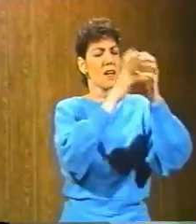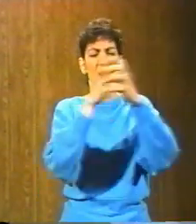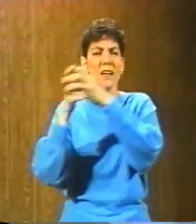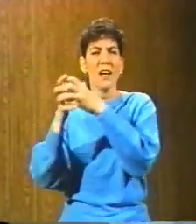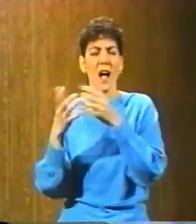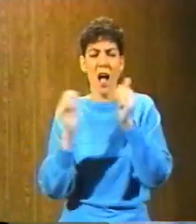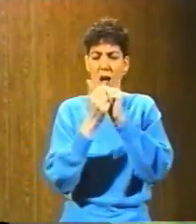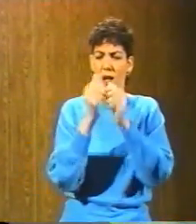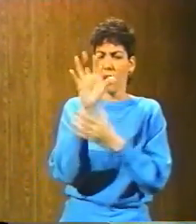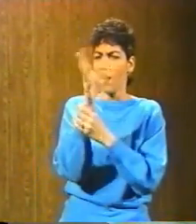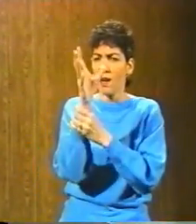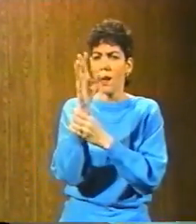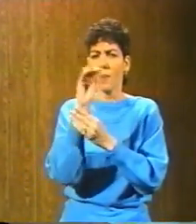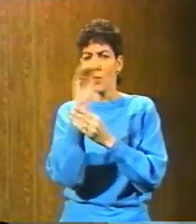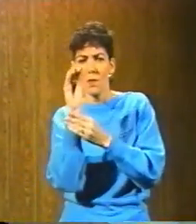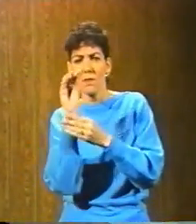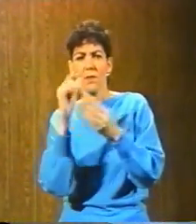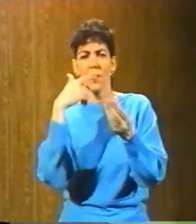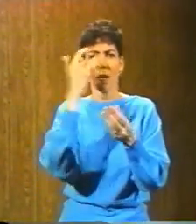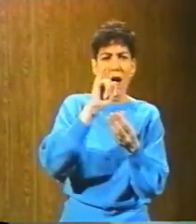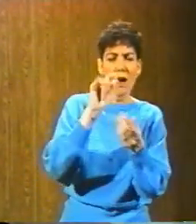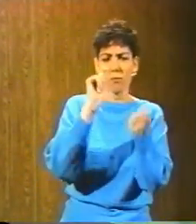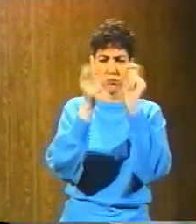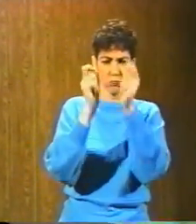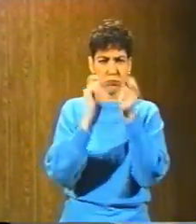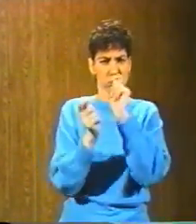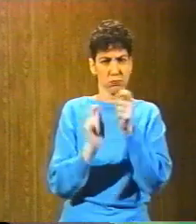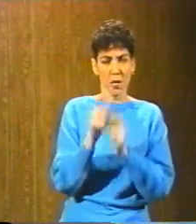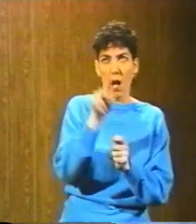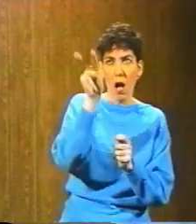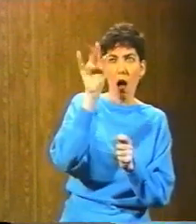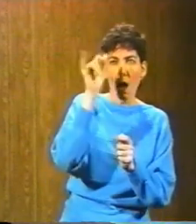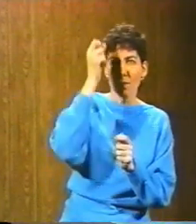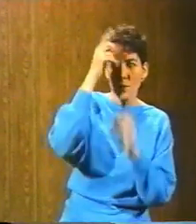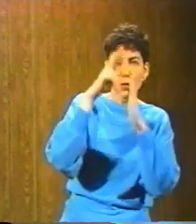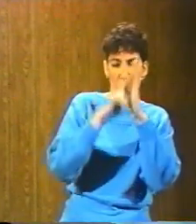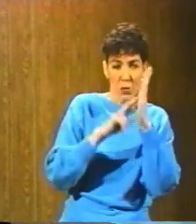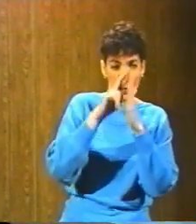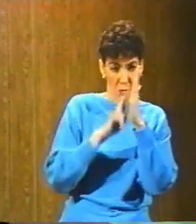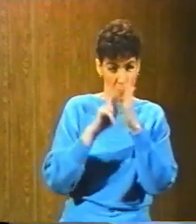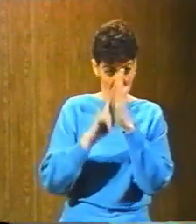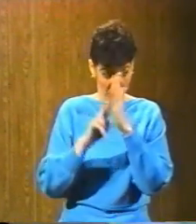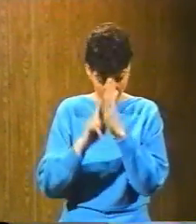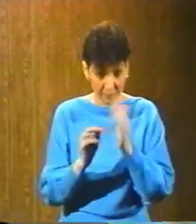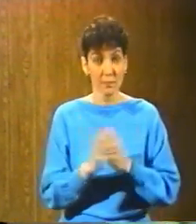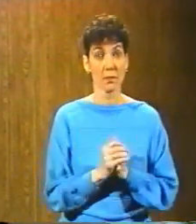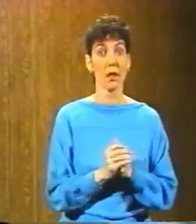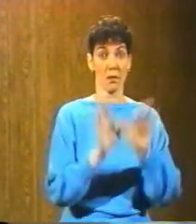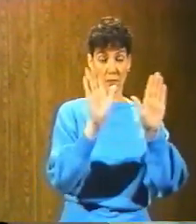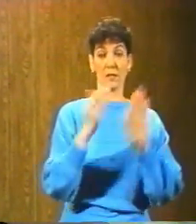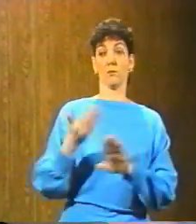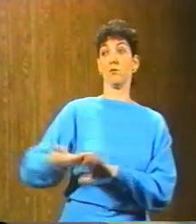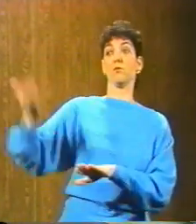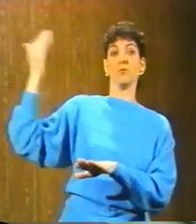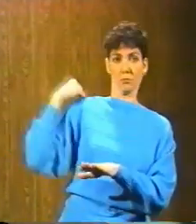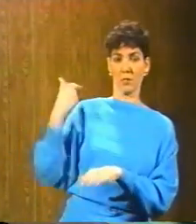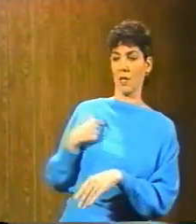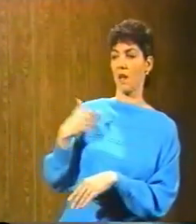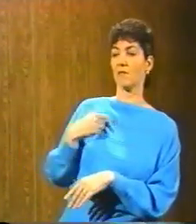First, a new number type will be introduced with explanation and demonstration of the way the numbers are